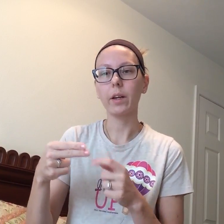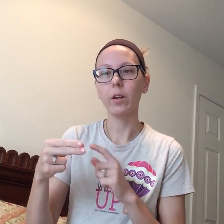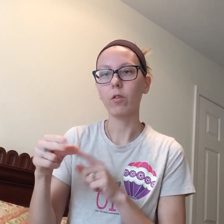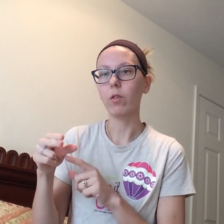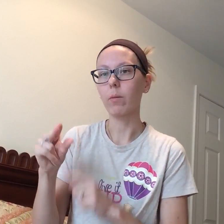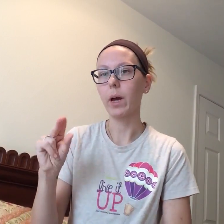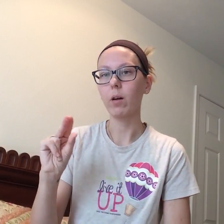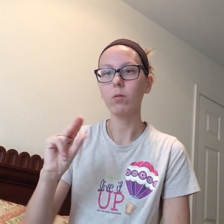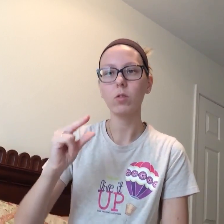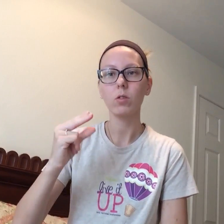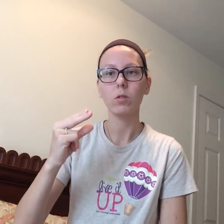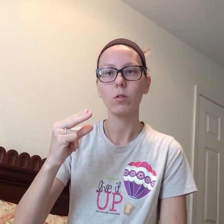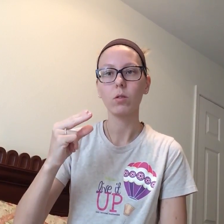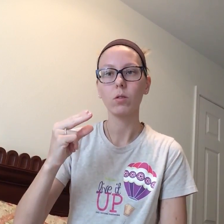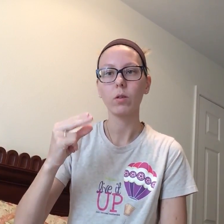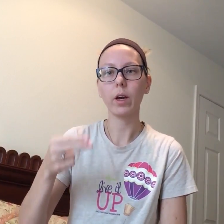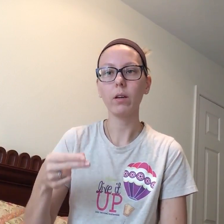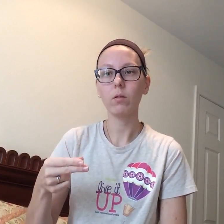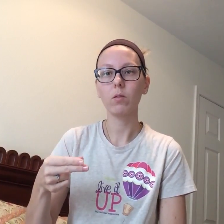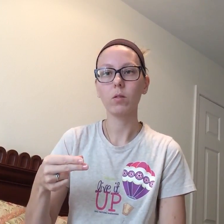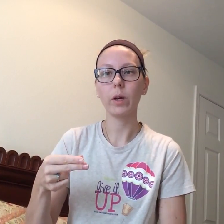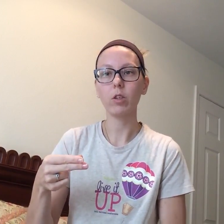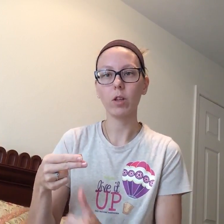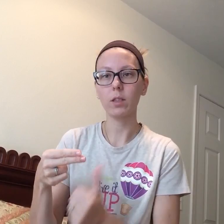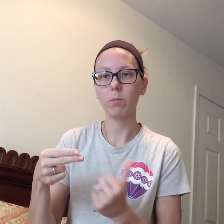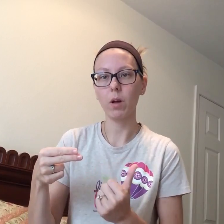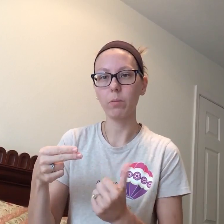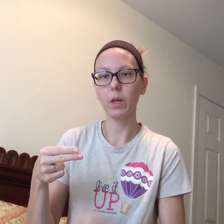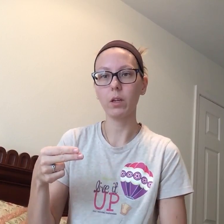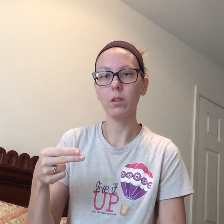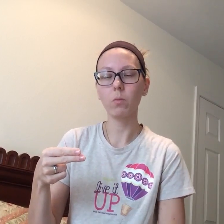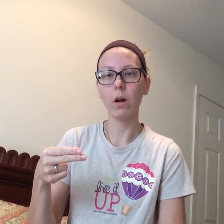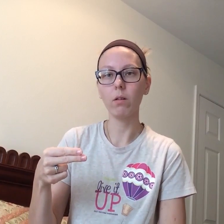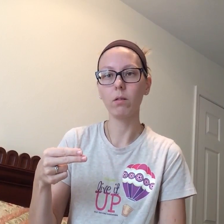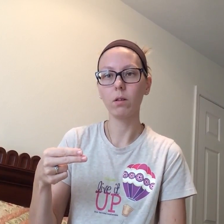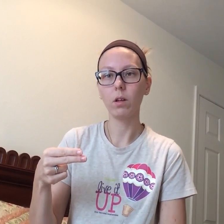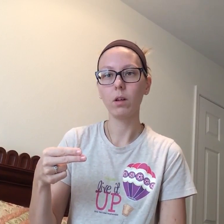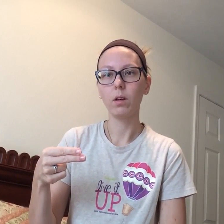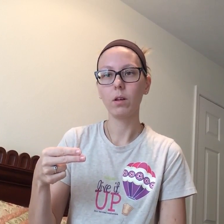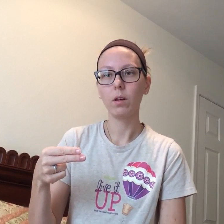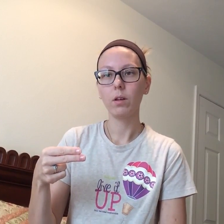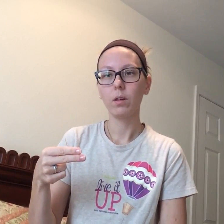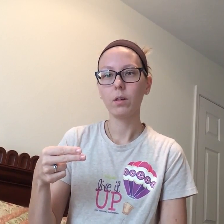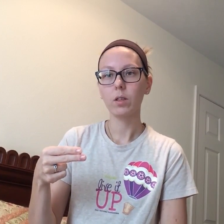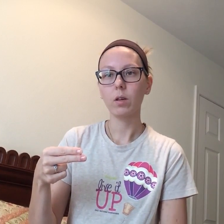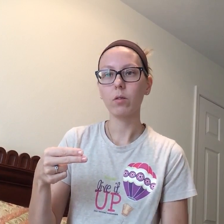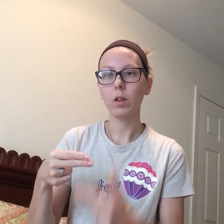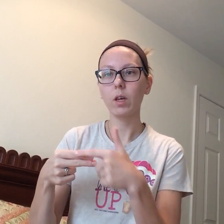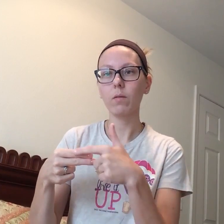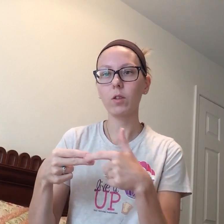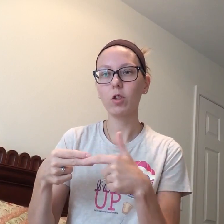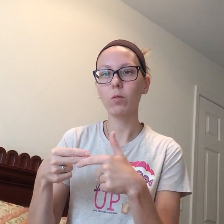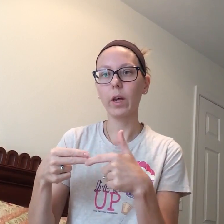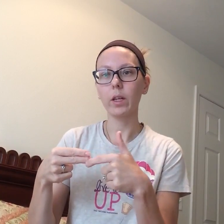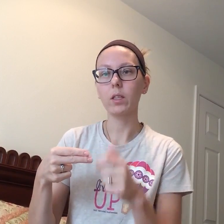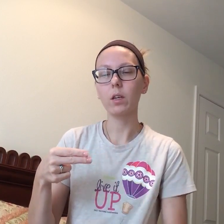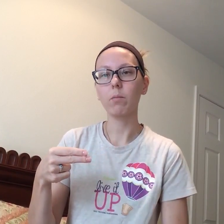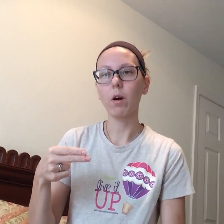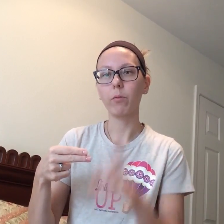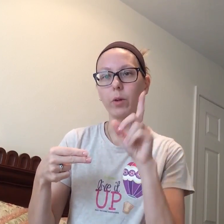and your thumb out. Okay, so H, and that's a palm in as well. So you can think of the 2 lines that come off when you